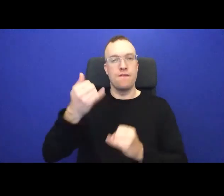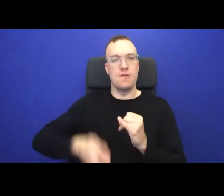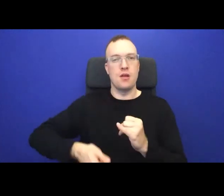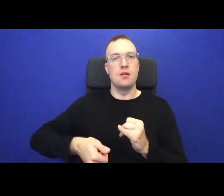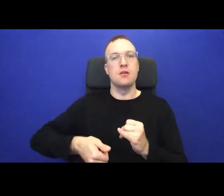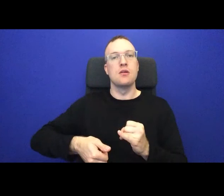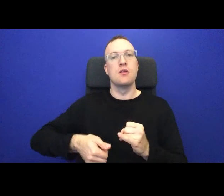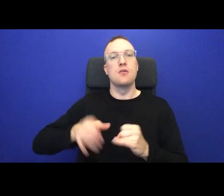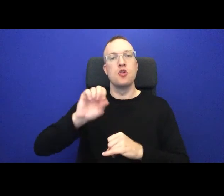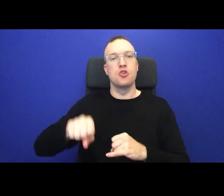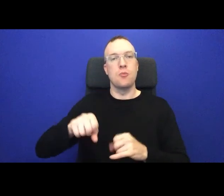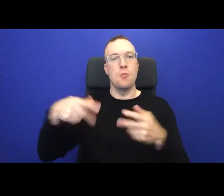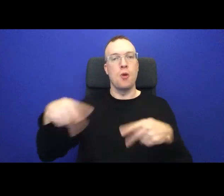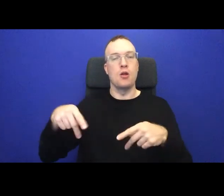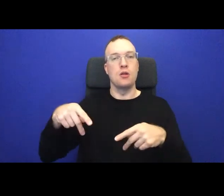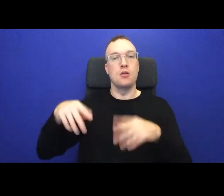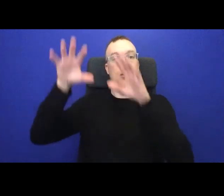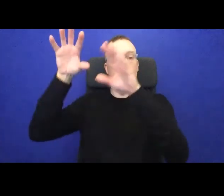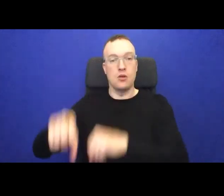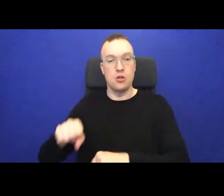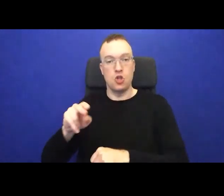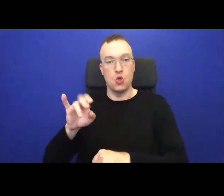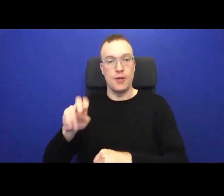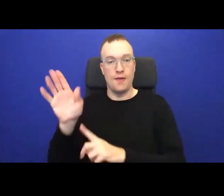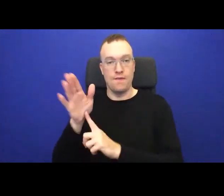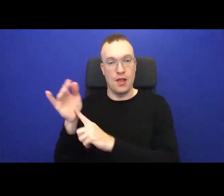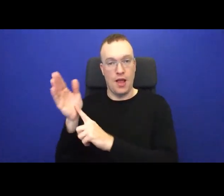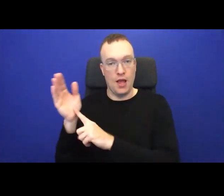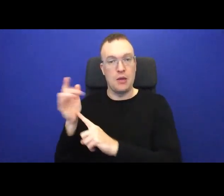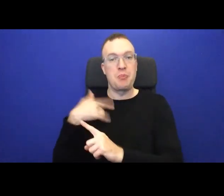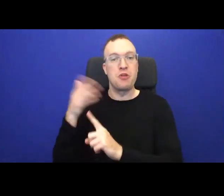party, took down the Union flag, which normally flies